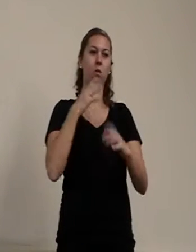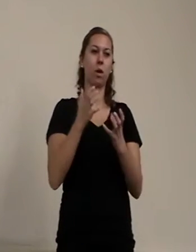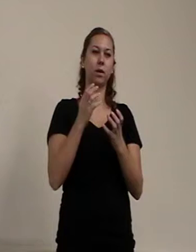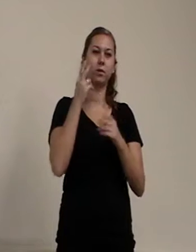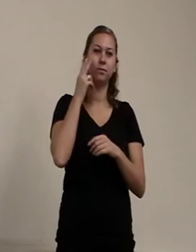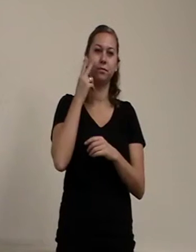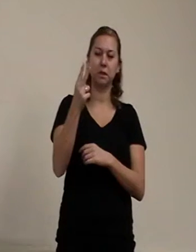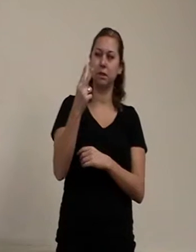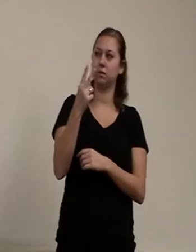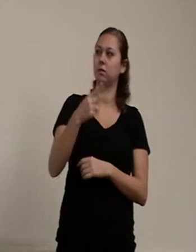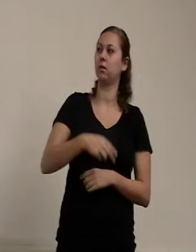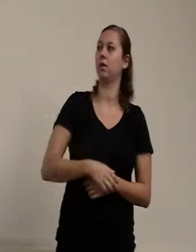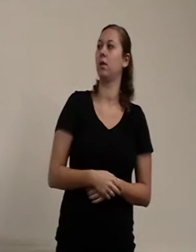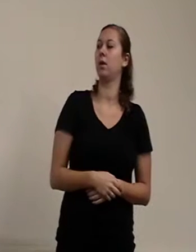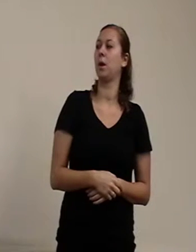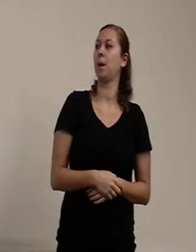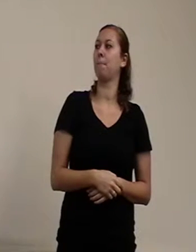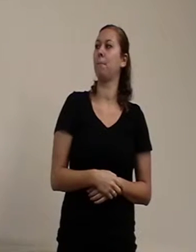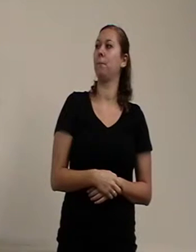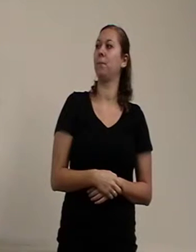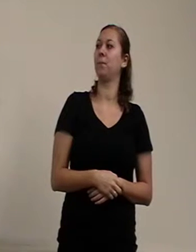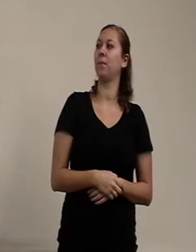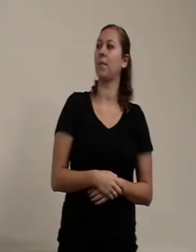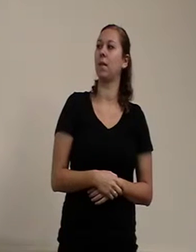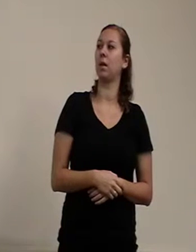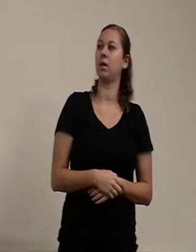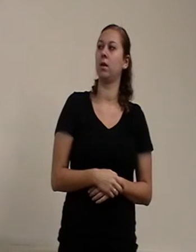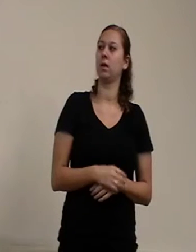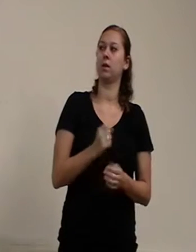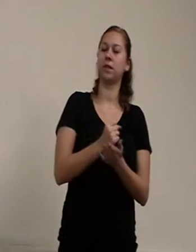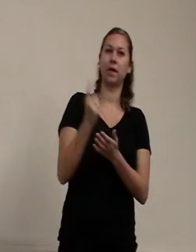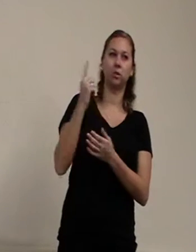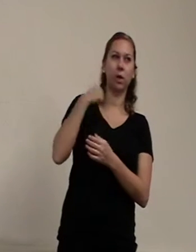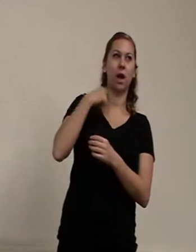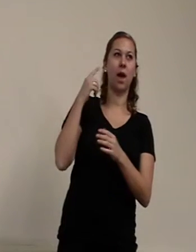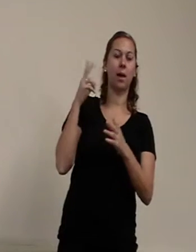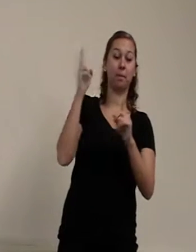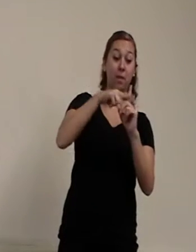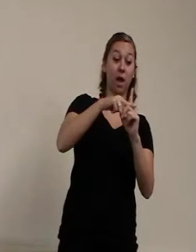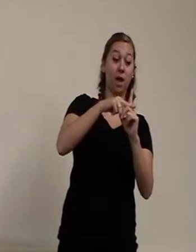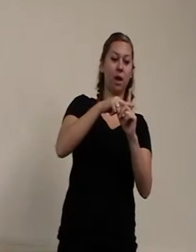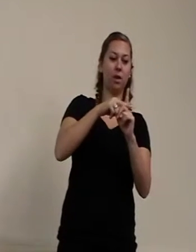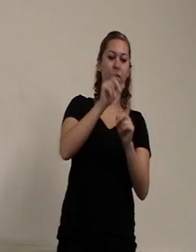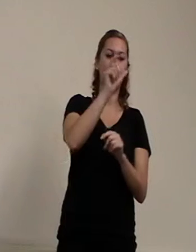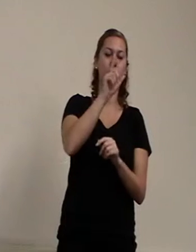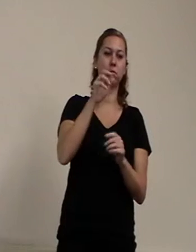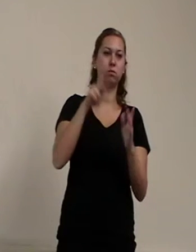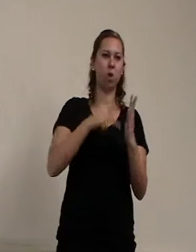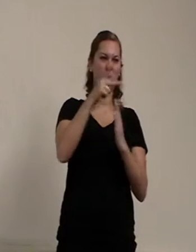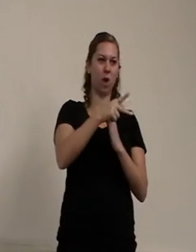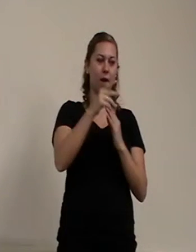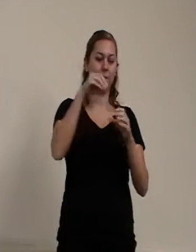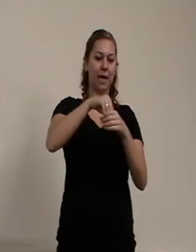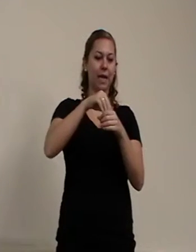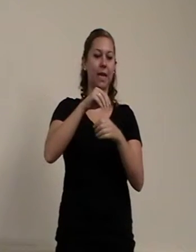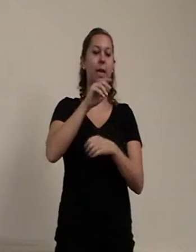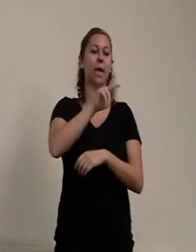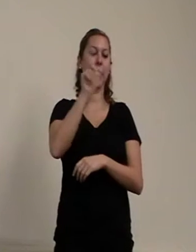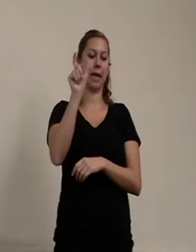to Italy last week. And I'm hoping she gets it. So yeah, I would definitely encourage you to research more. But yeah, you can definitely go overseas. There's a lot. I'll mention